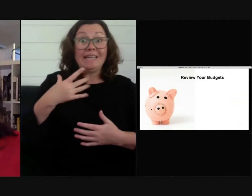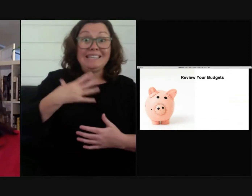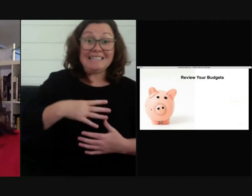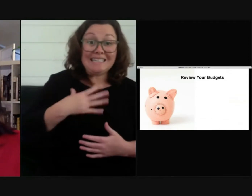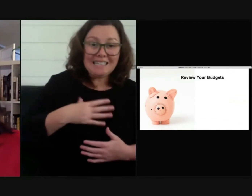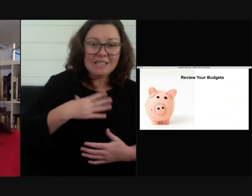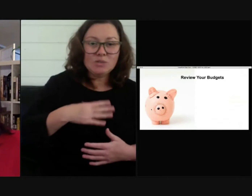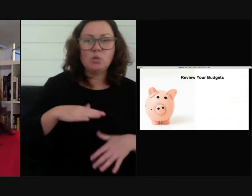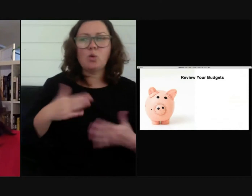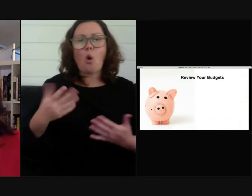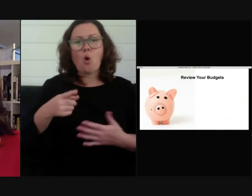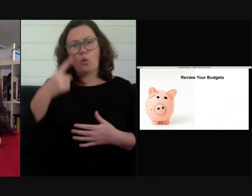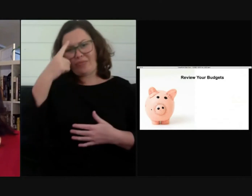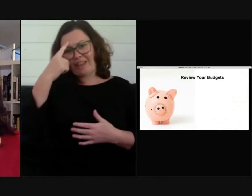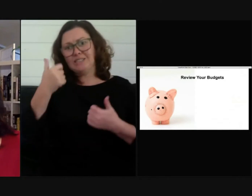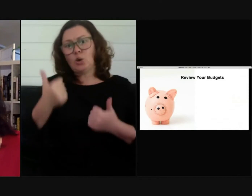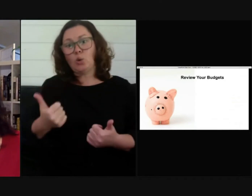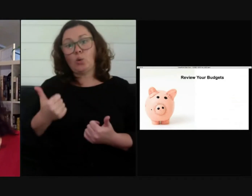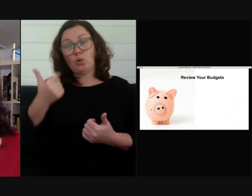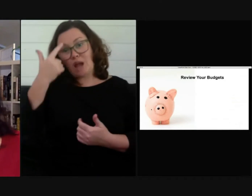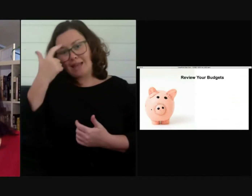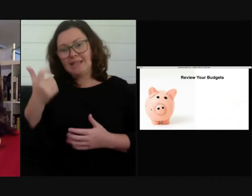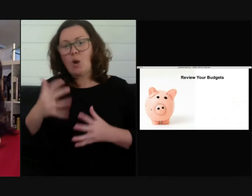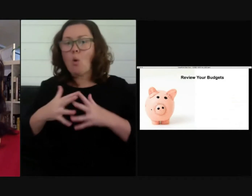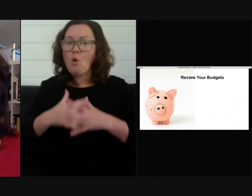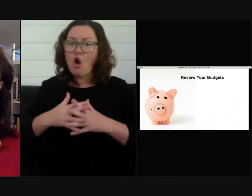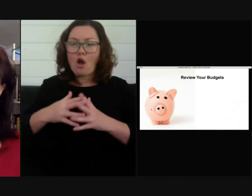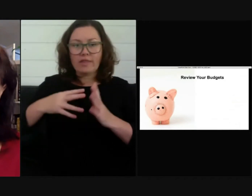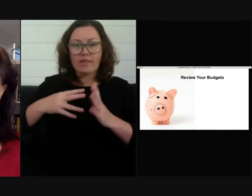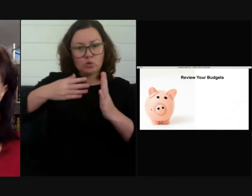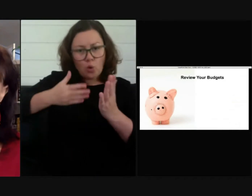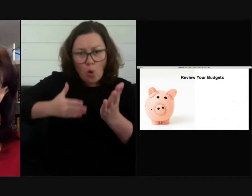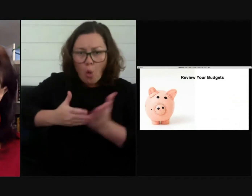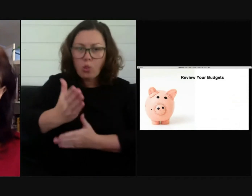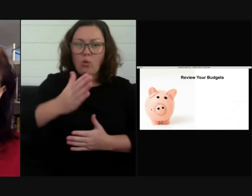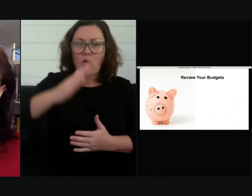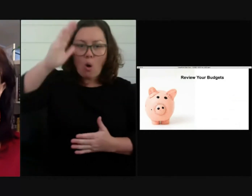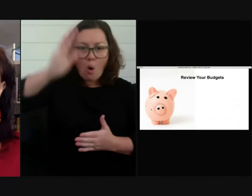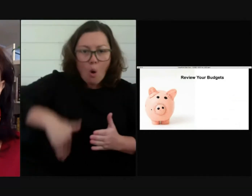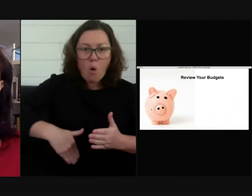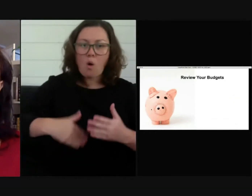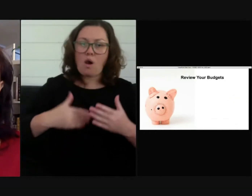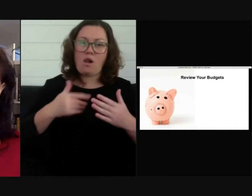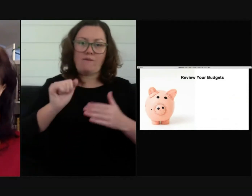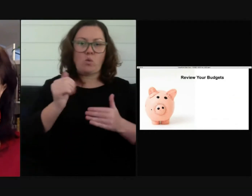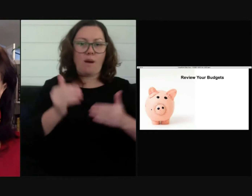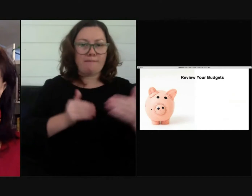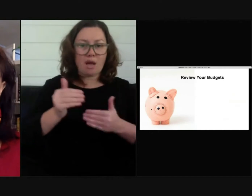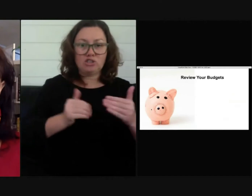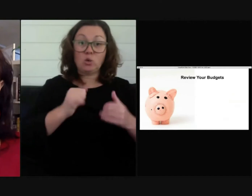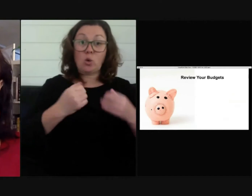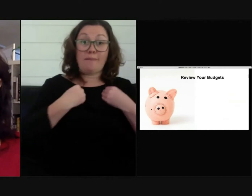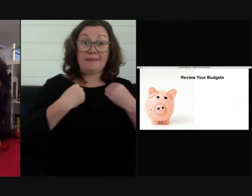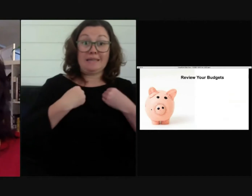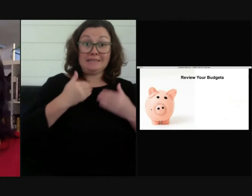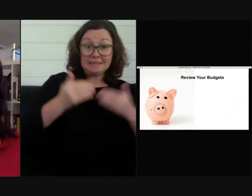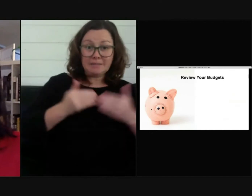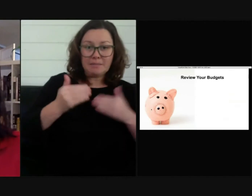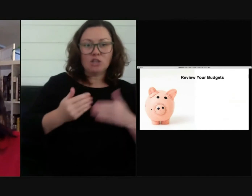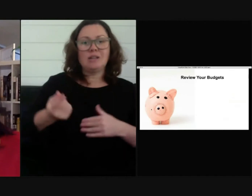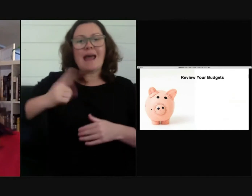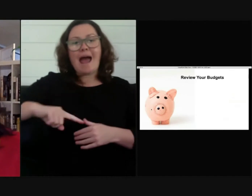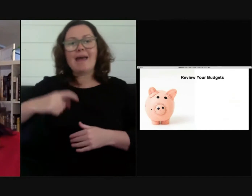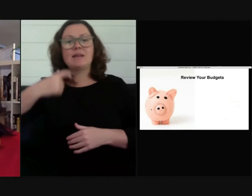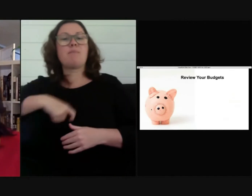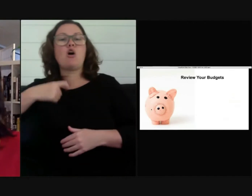budgets, including your business budgets and your personal budgets, to make sure that you can